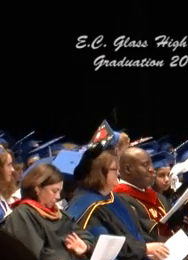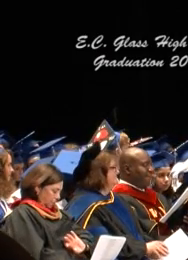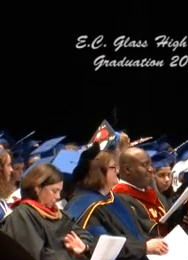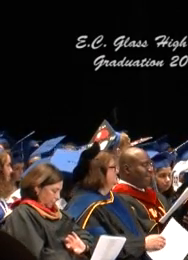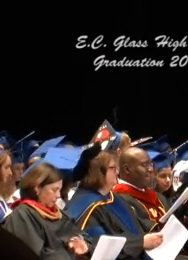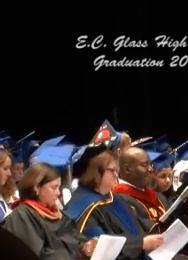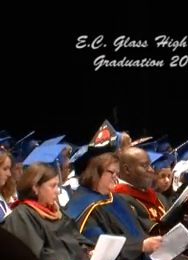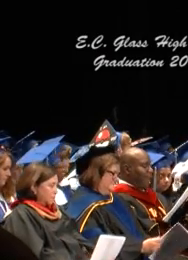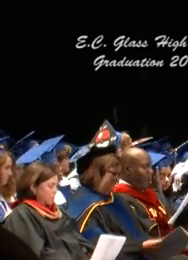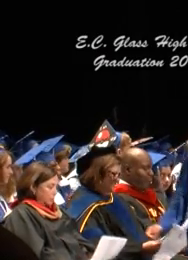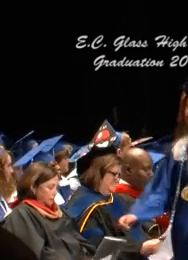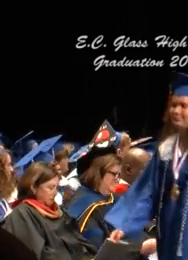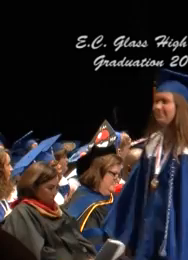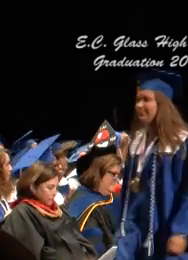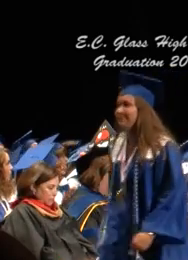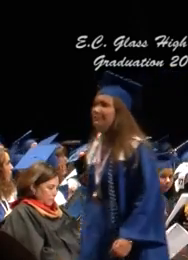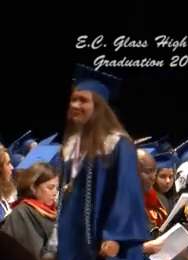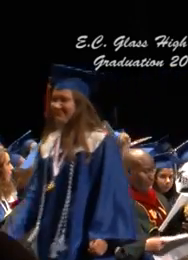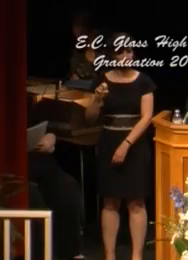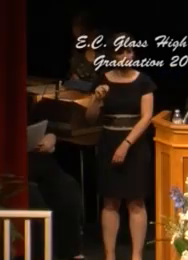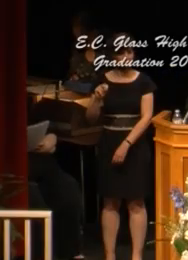Chelsea Renee Brown.